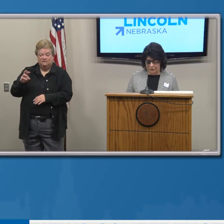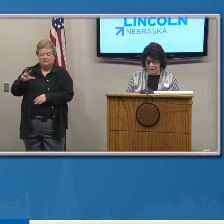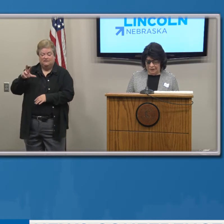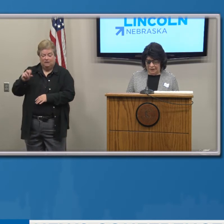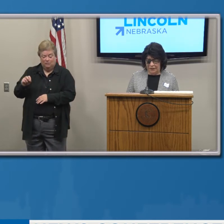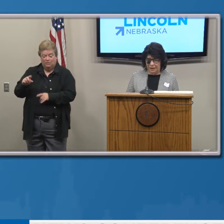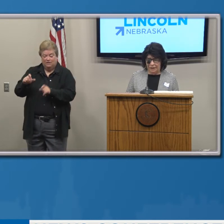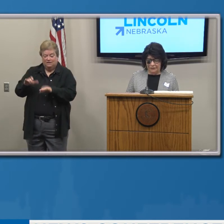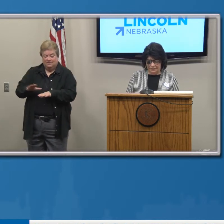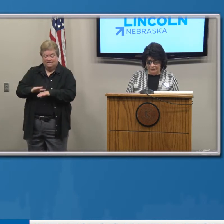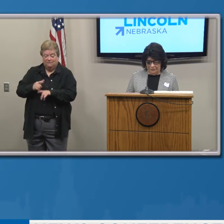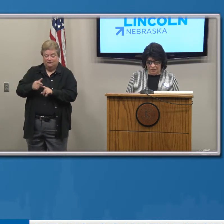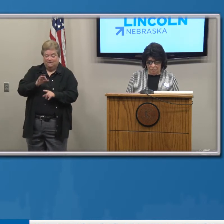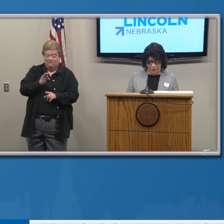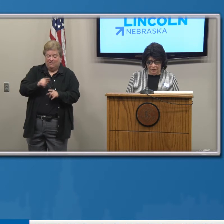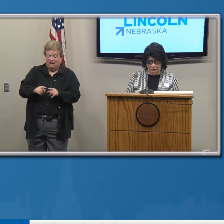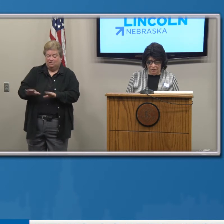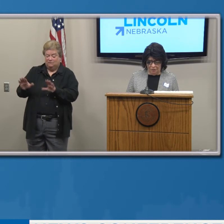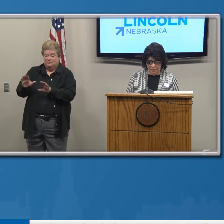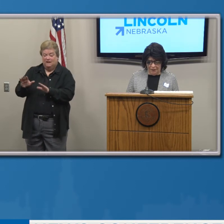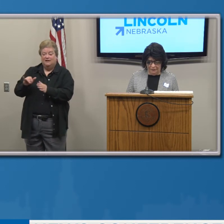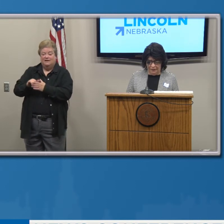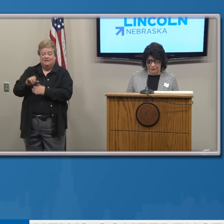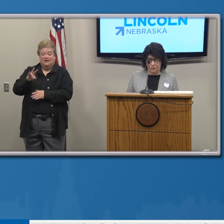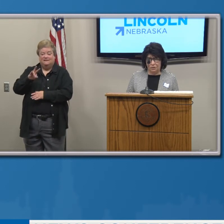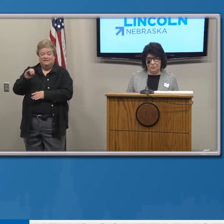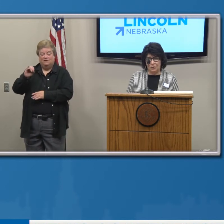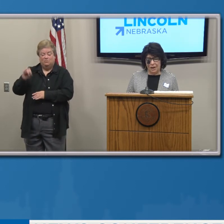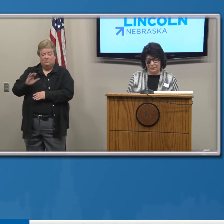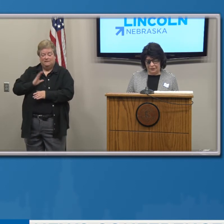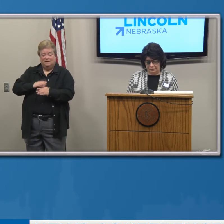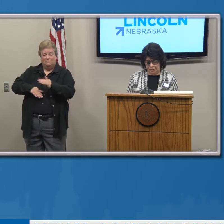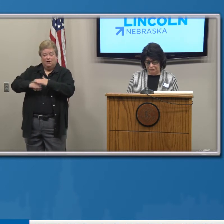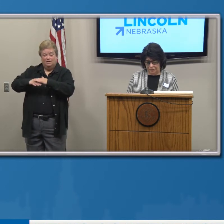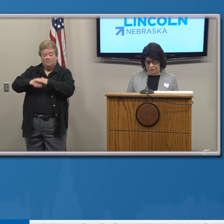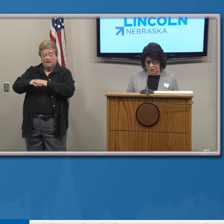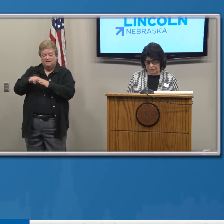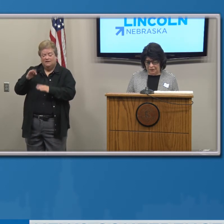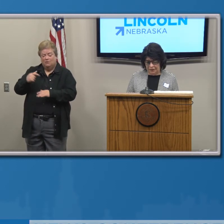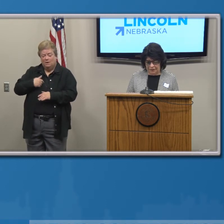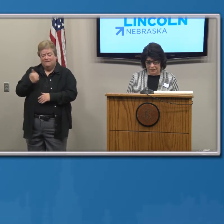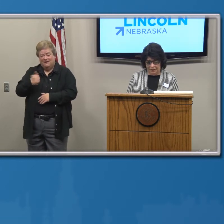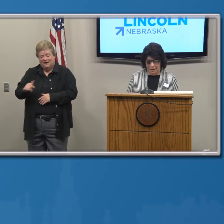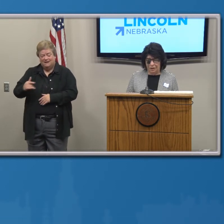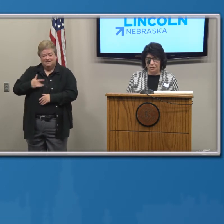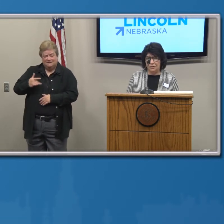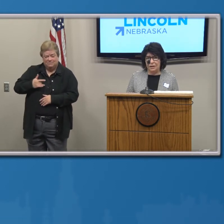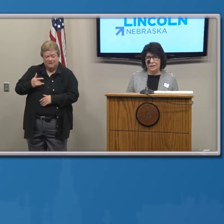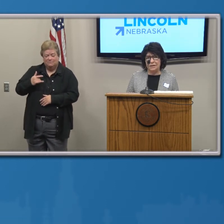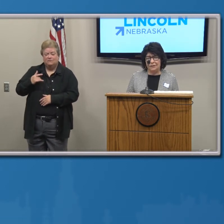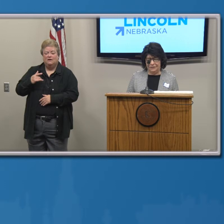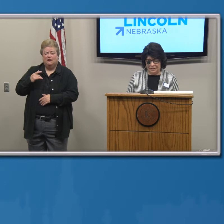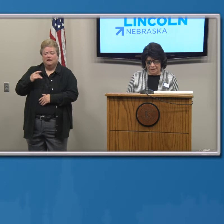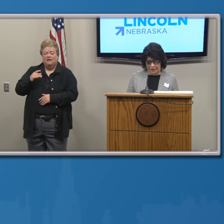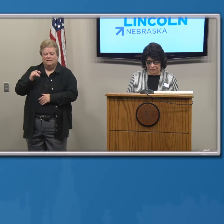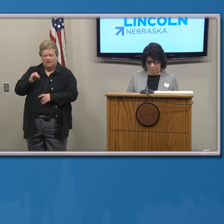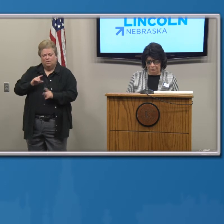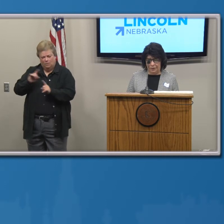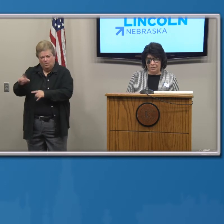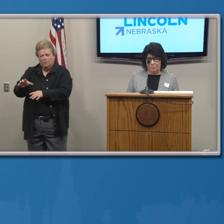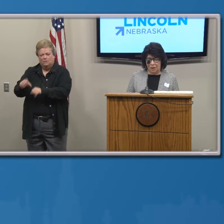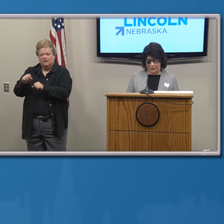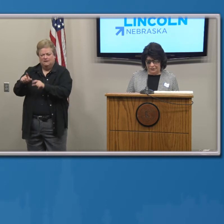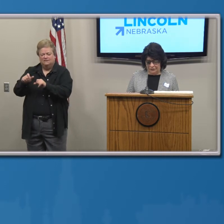Friday through Sunday. That's 70% of our capacity. So if you have symptoms of COVID-19, you can get tested